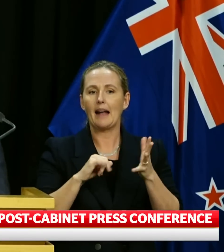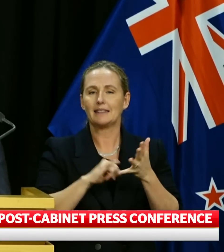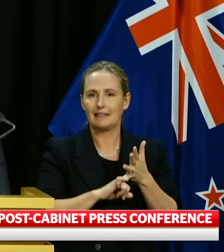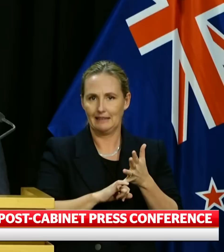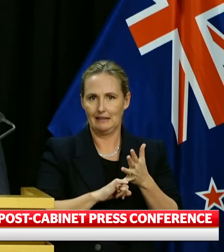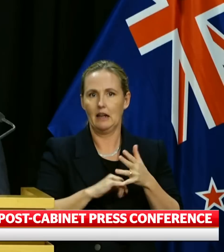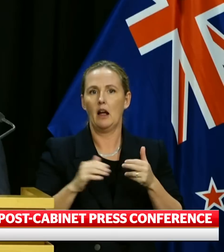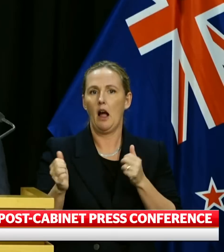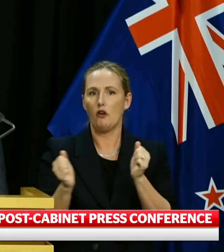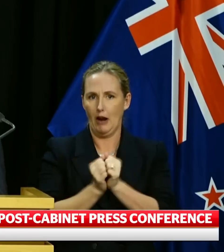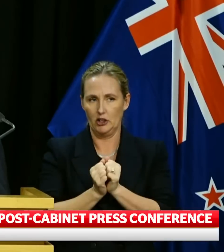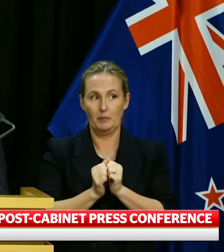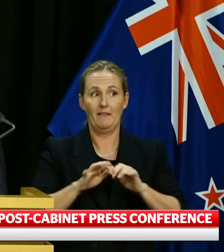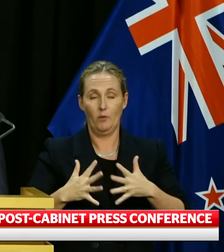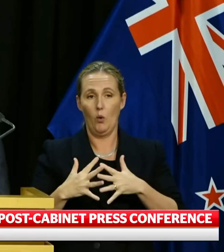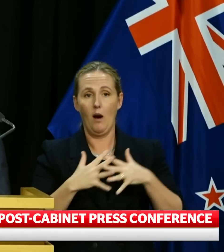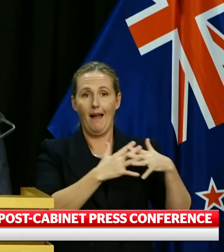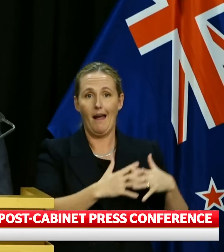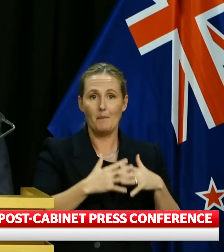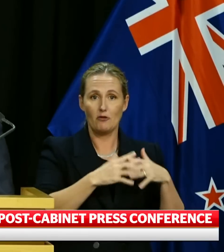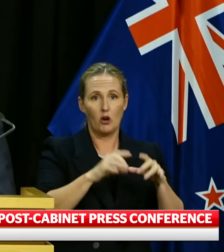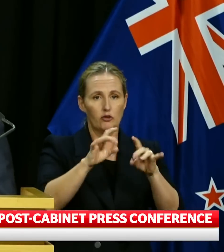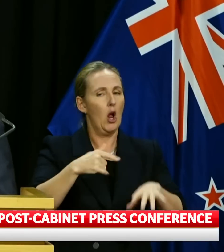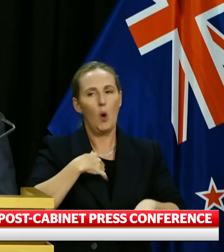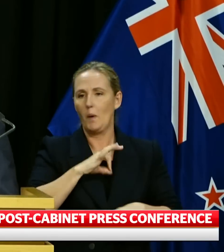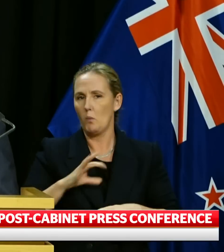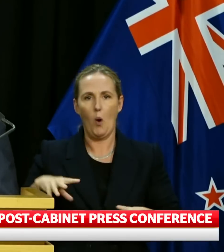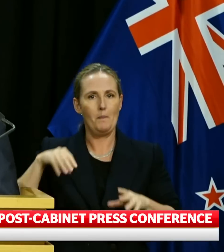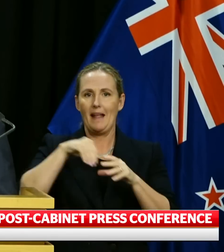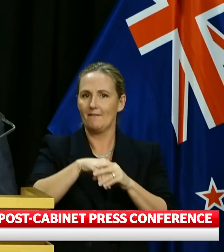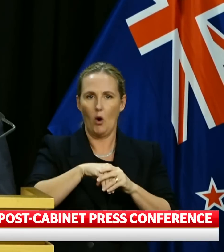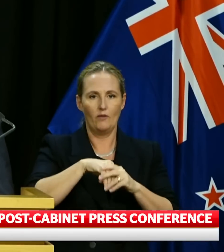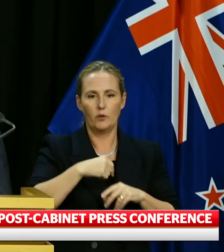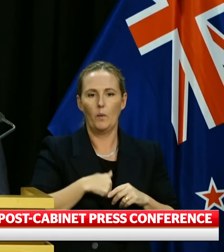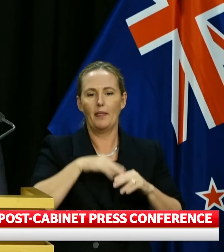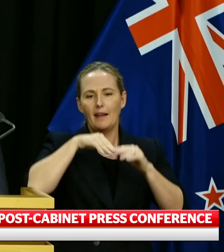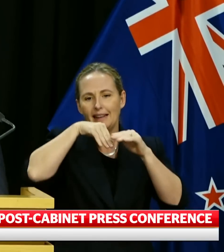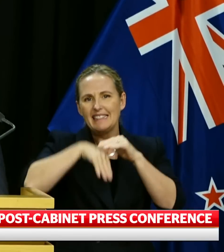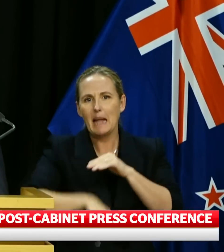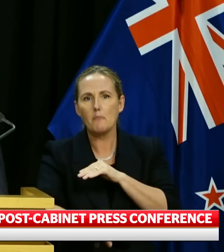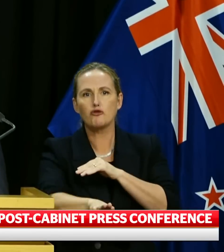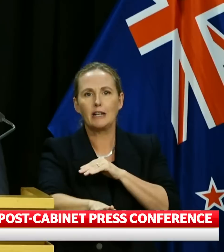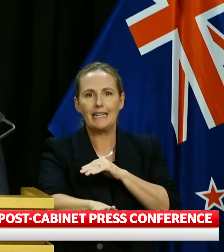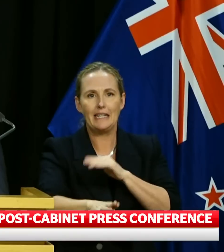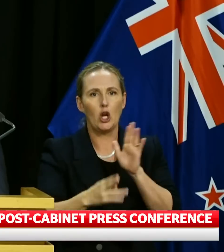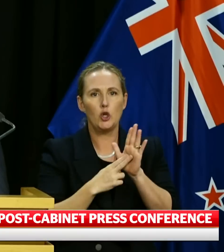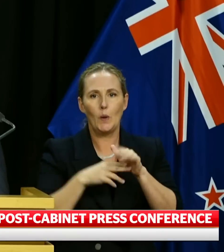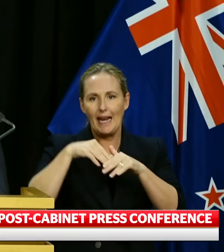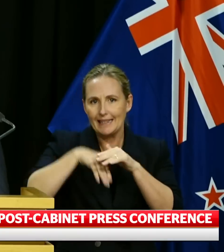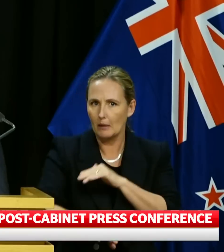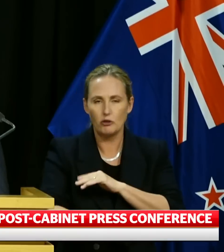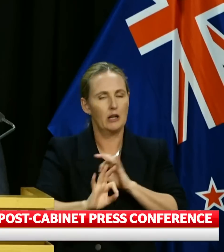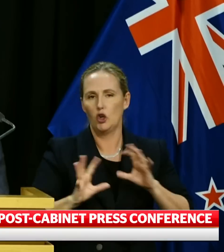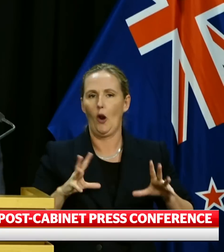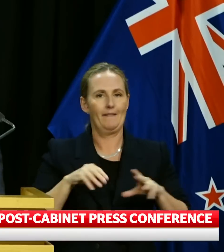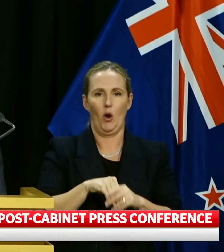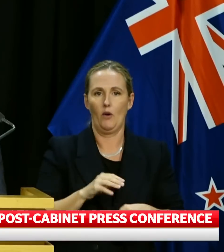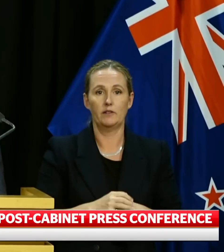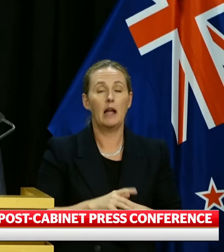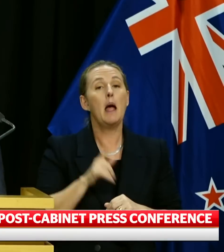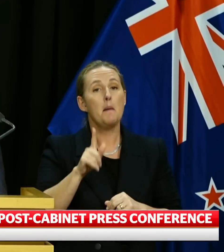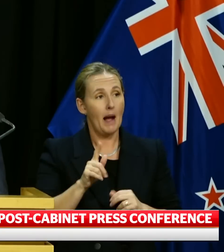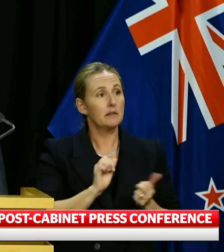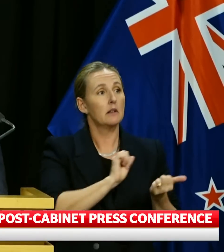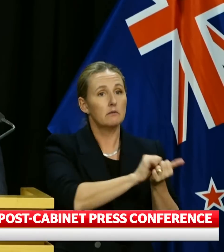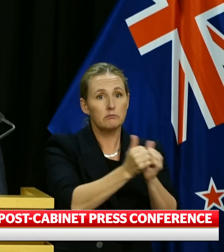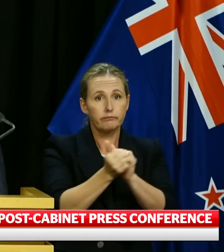point, and we won't be part of the nuclear submarines arrangement in any event, but we will continue to work closely with the three